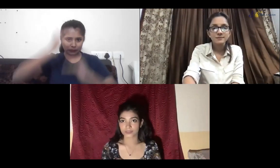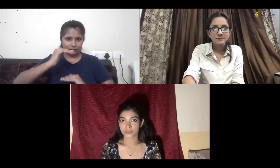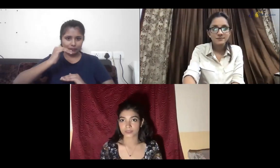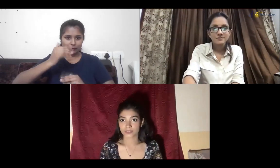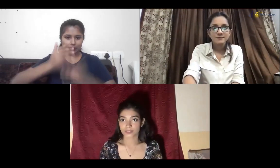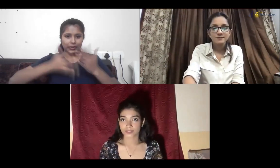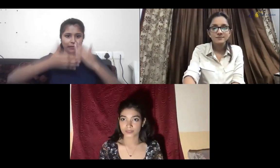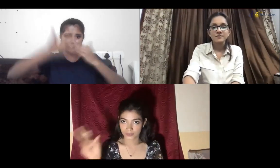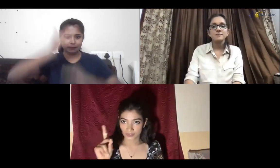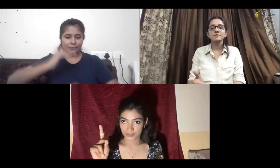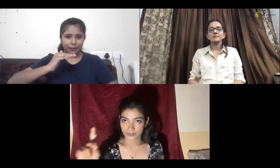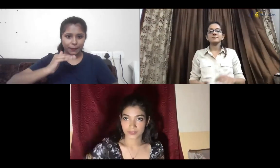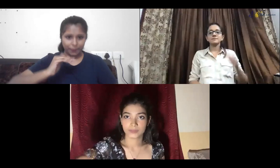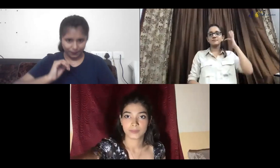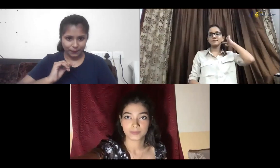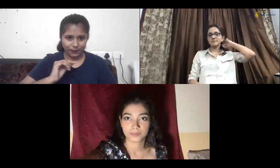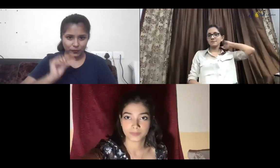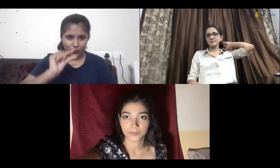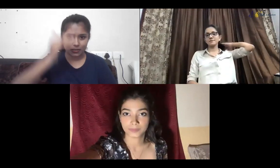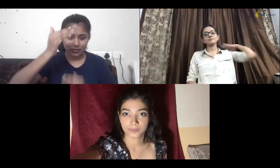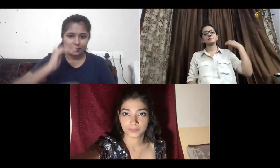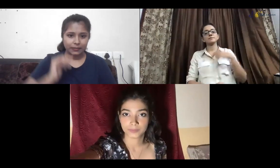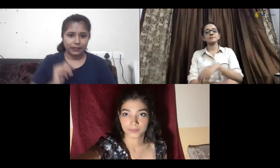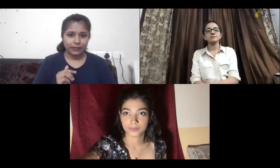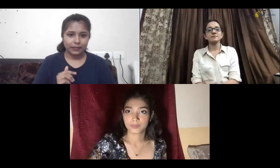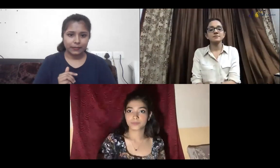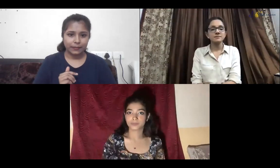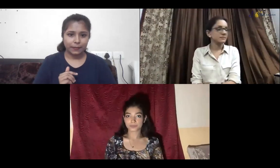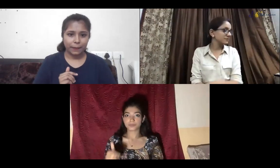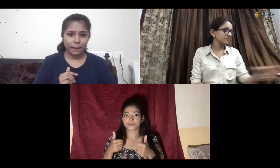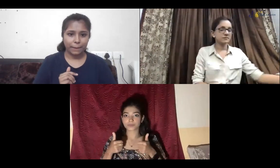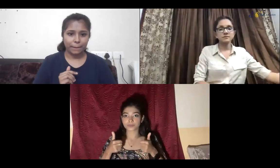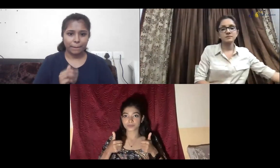Can you see me now? Yes. Can you just Shweta, take your screen?